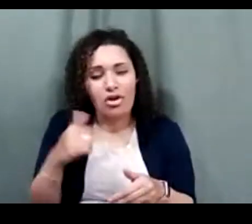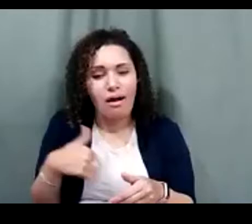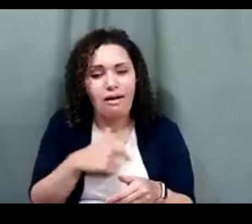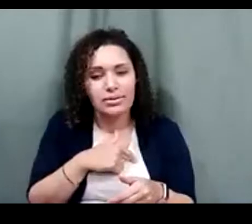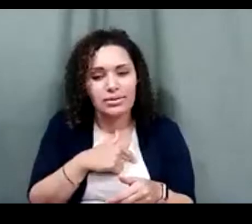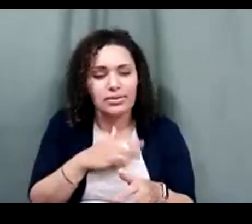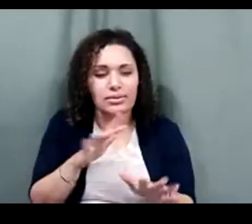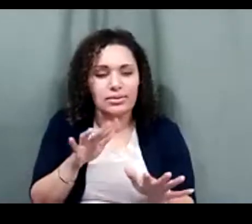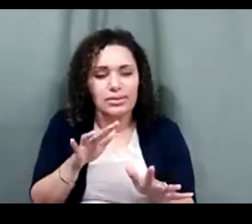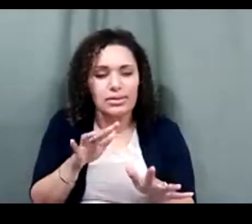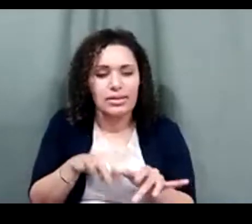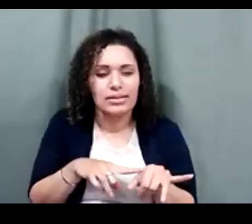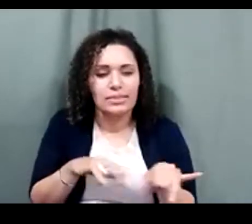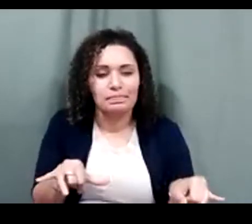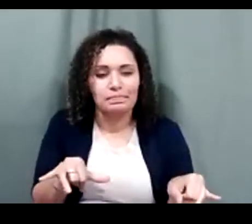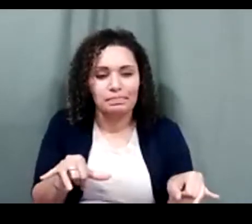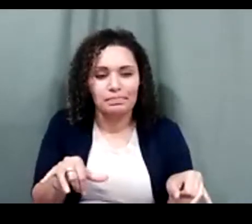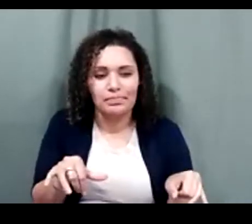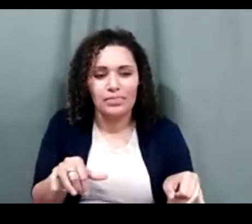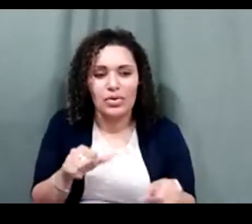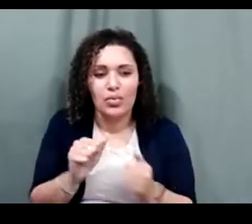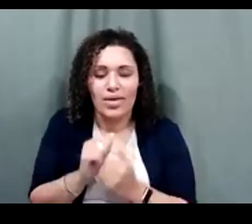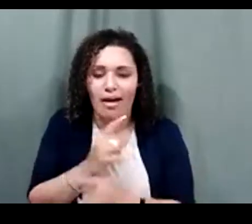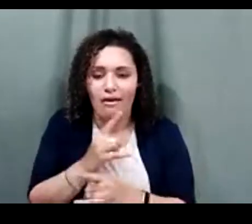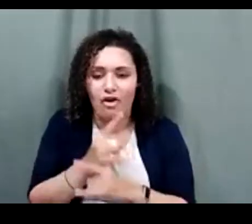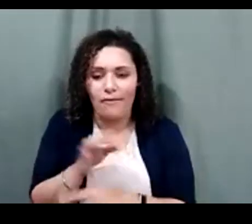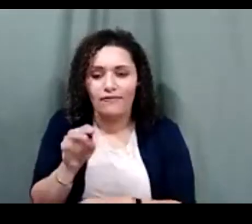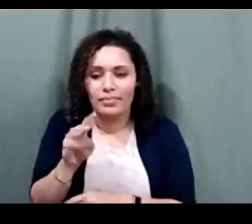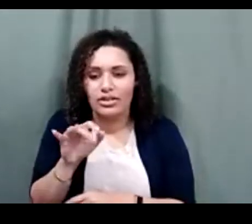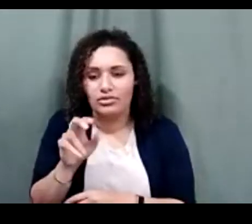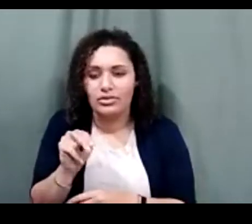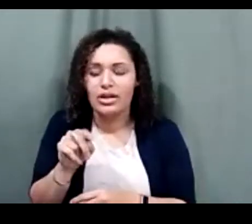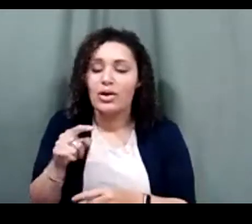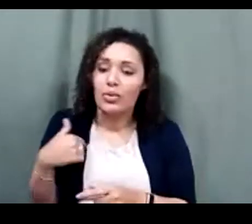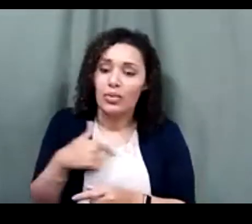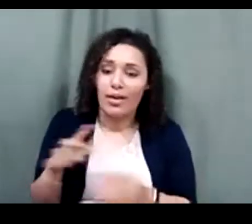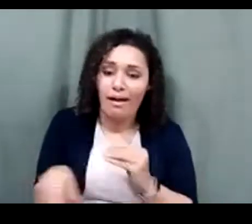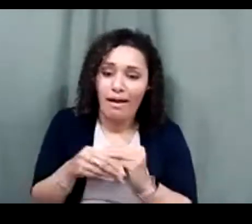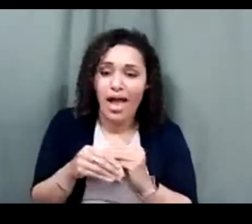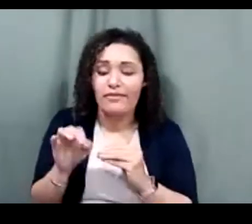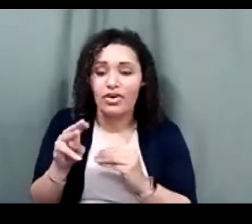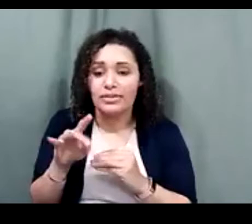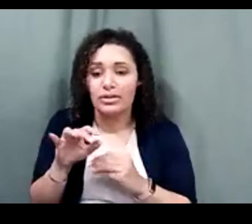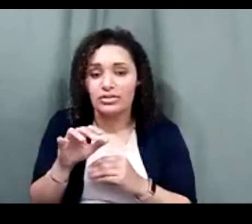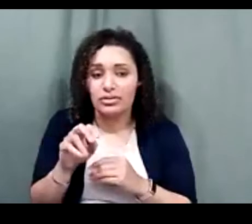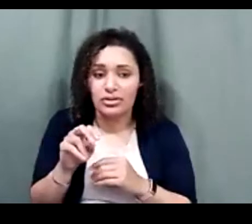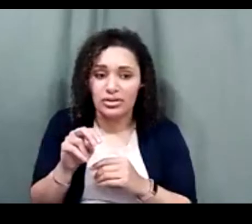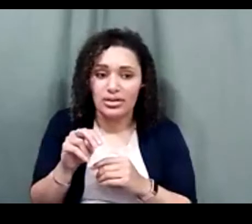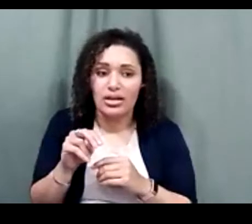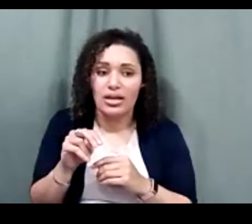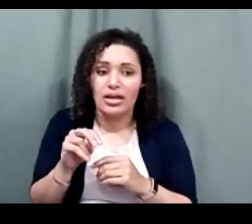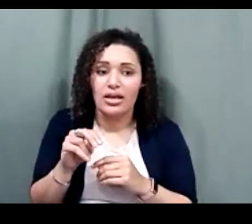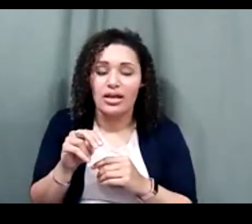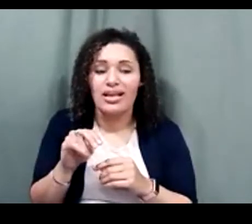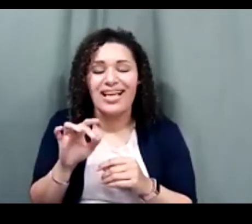goes simultaneously with the alcoholic fermentation. And we do add bacteria to help us do that, because malolactic